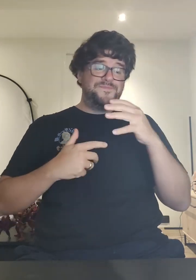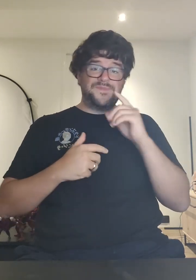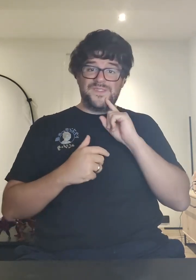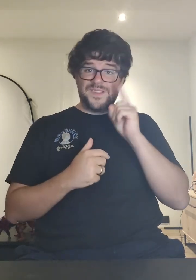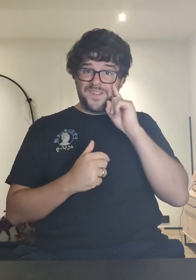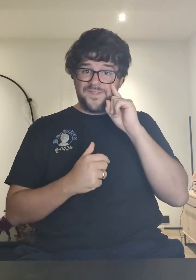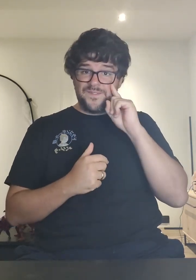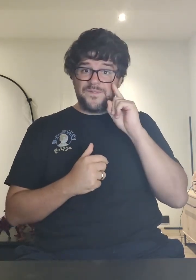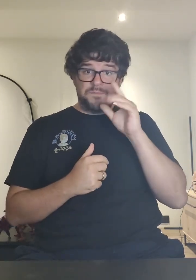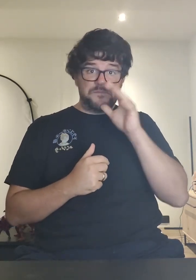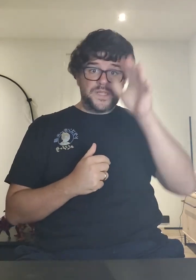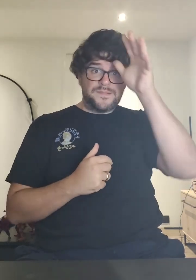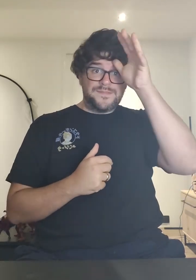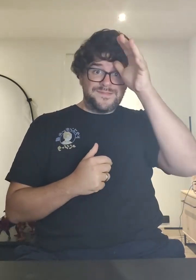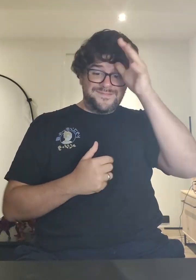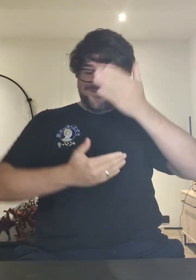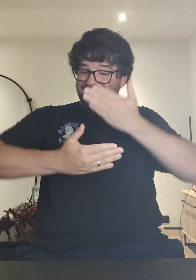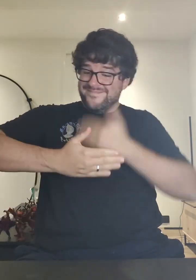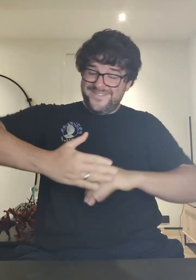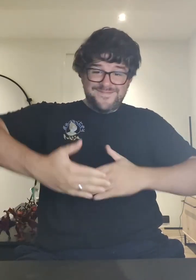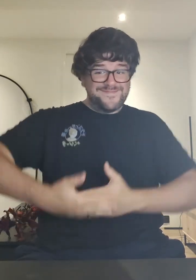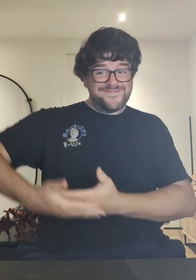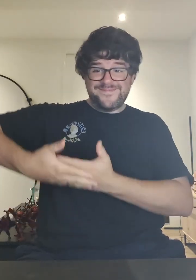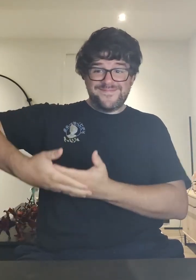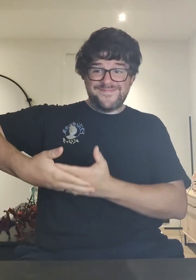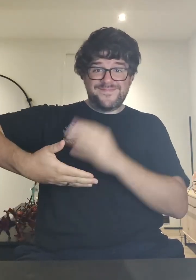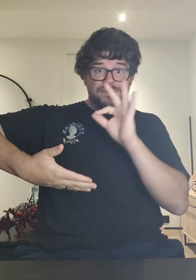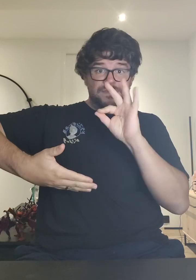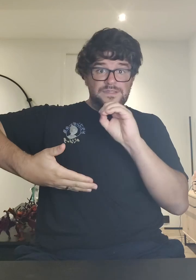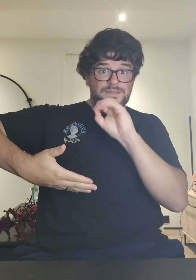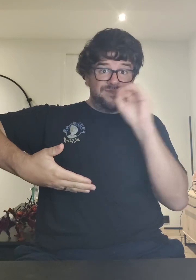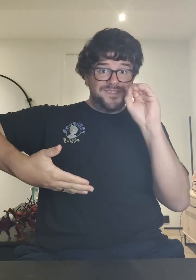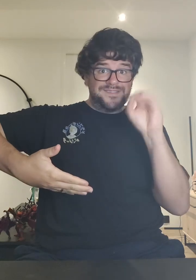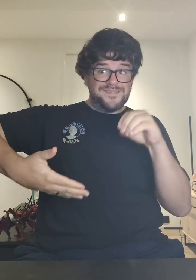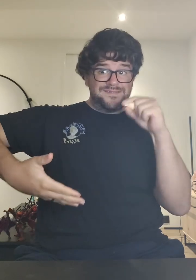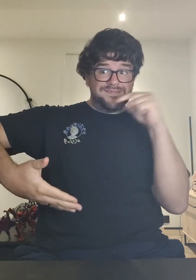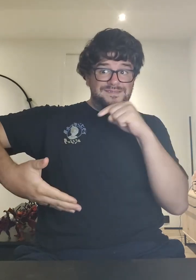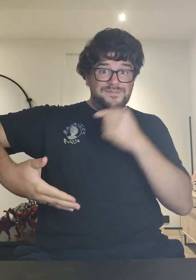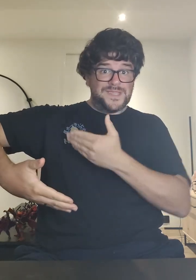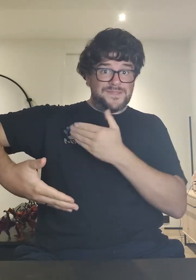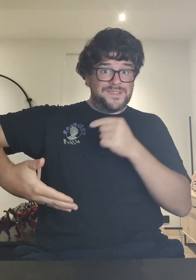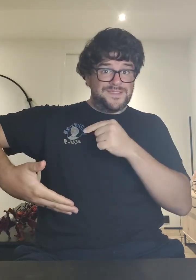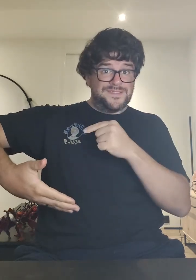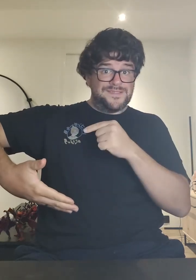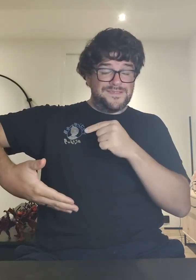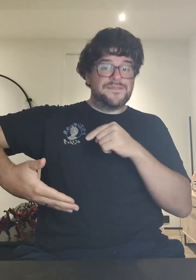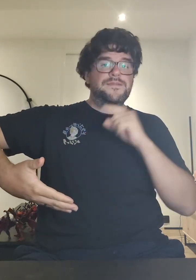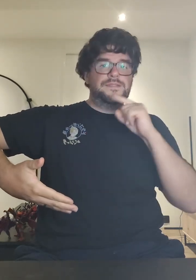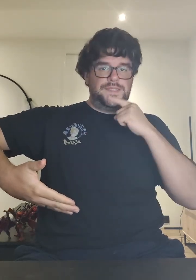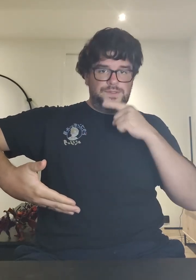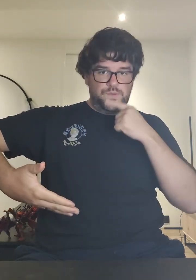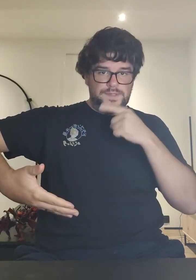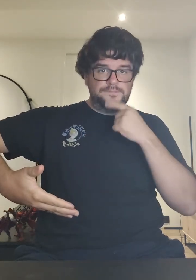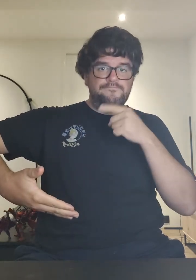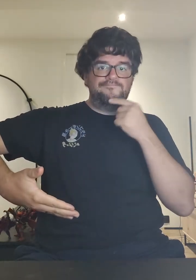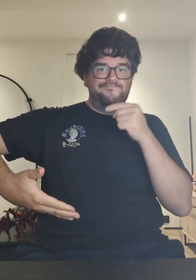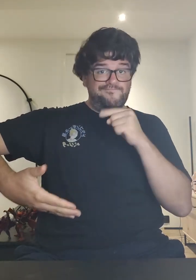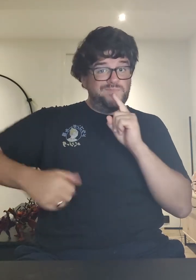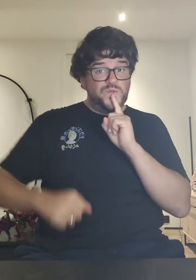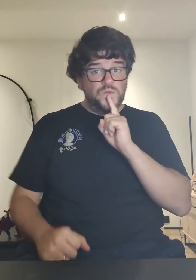Did you know that deaf parents, 90% of them, have hearing children?